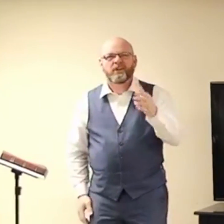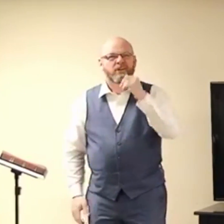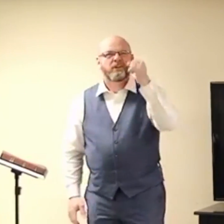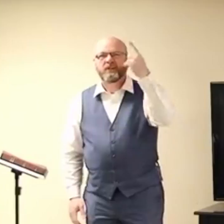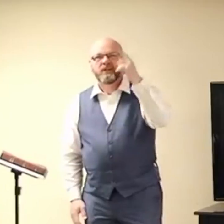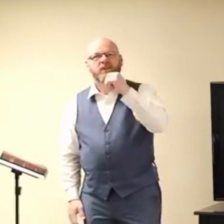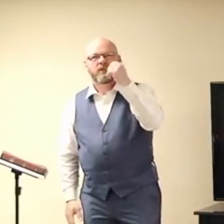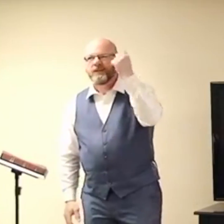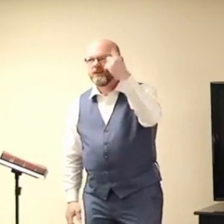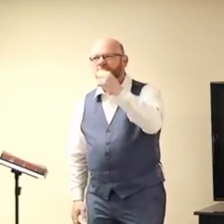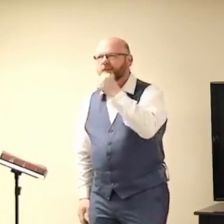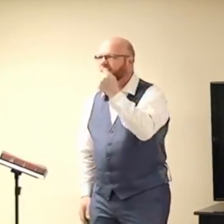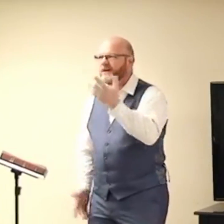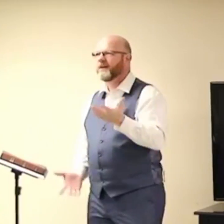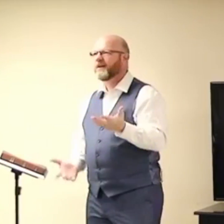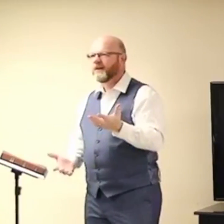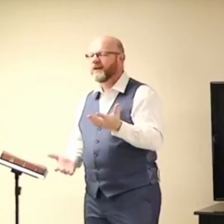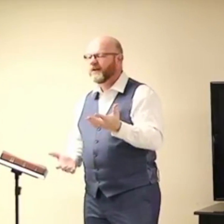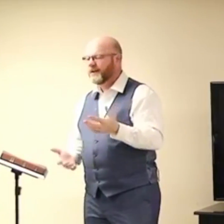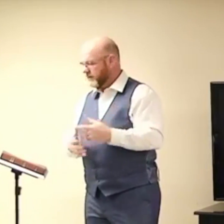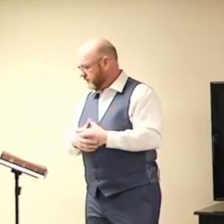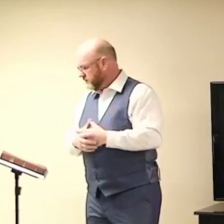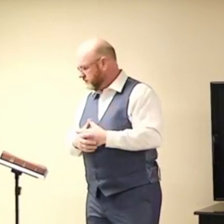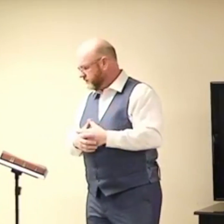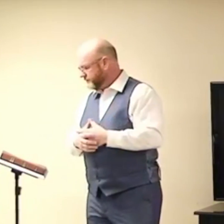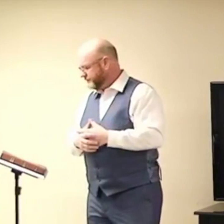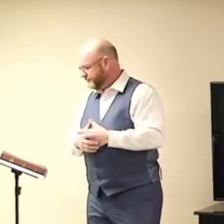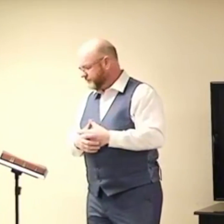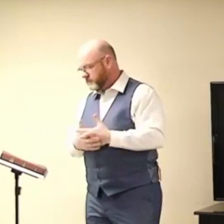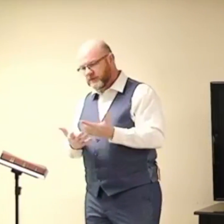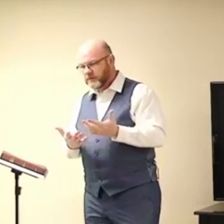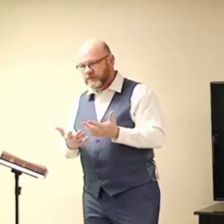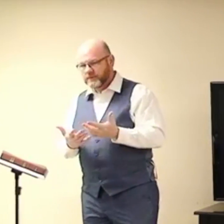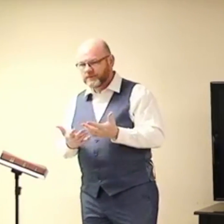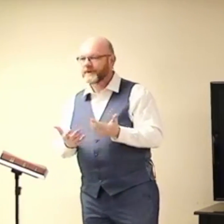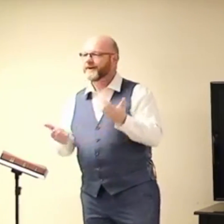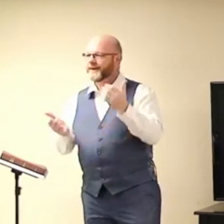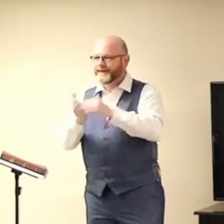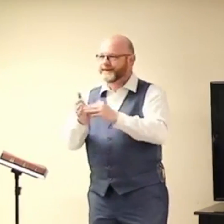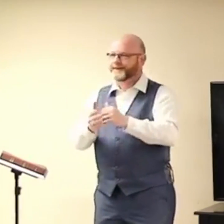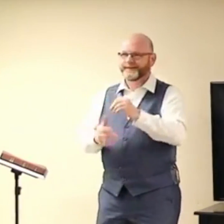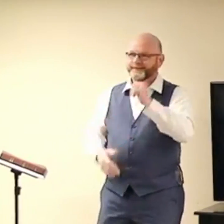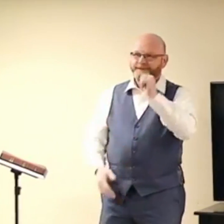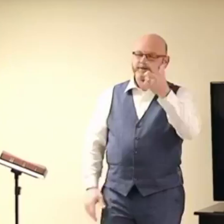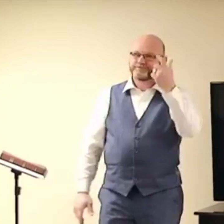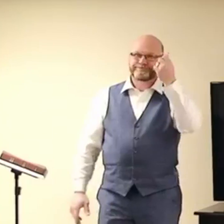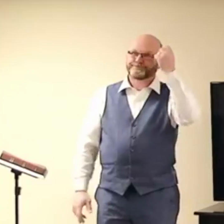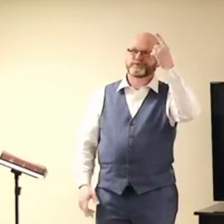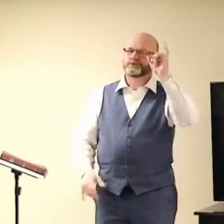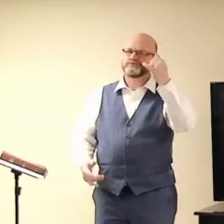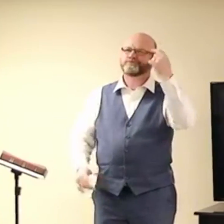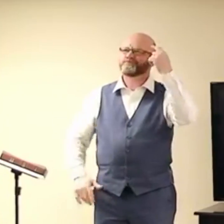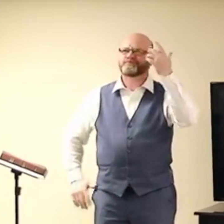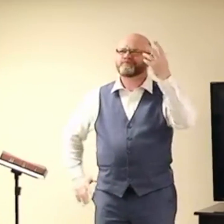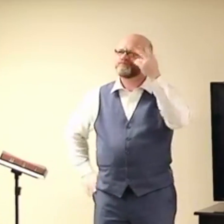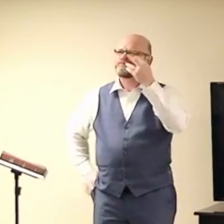that should have turned on the light bulb in people's heads that he wasn't the Messiah. They didn't get